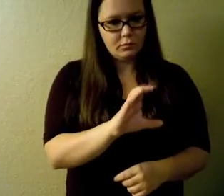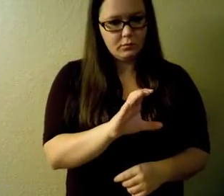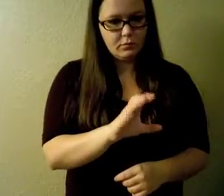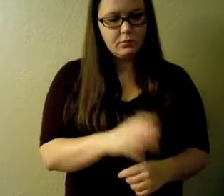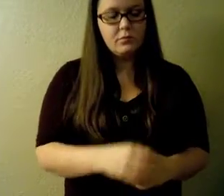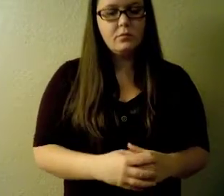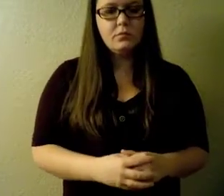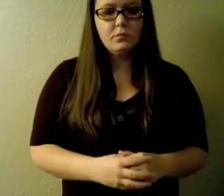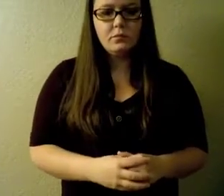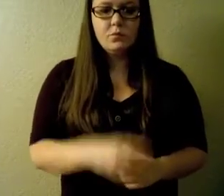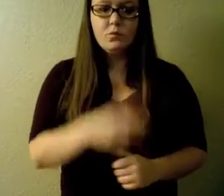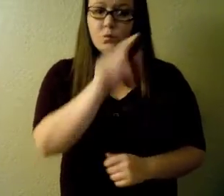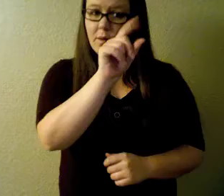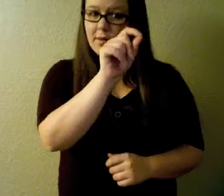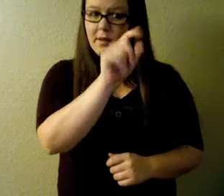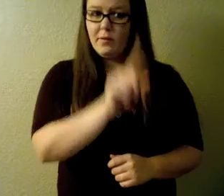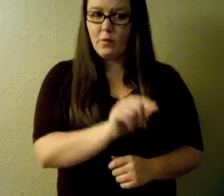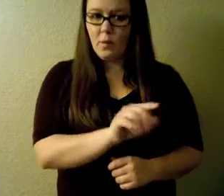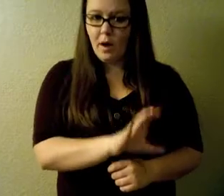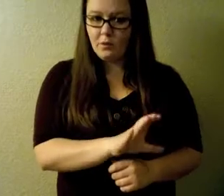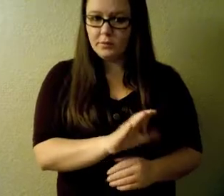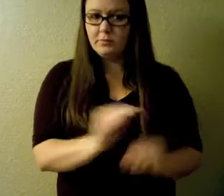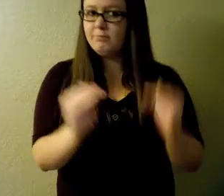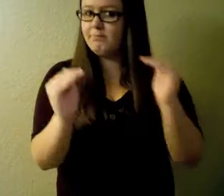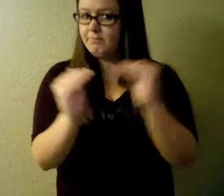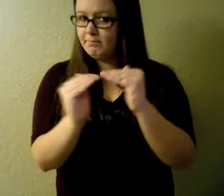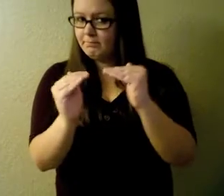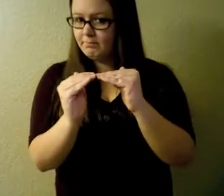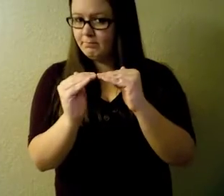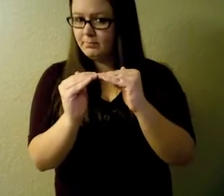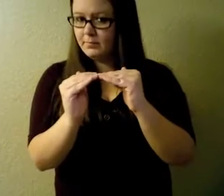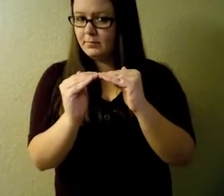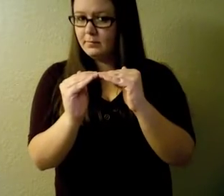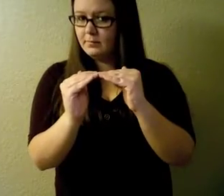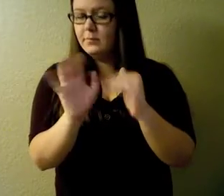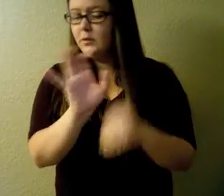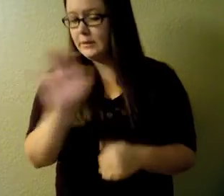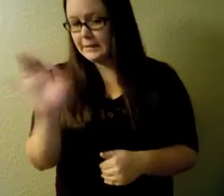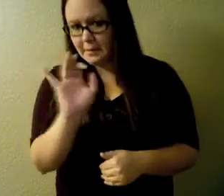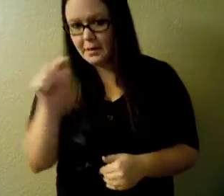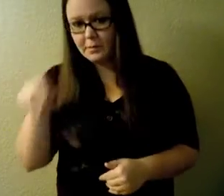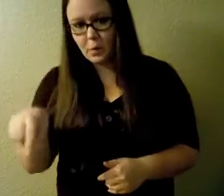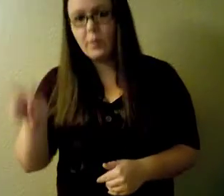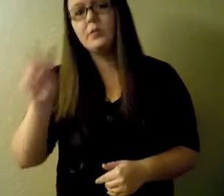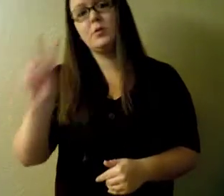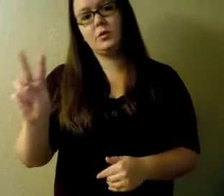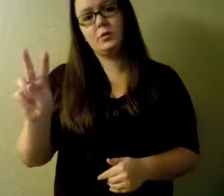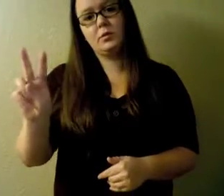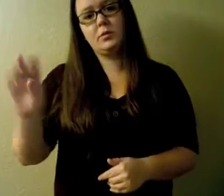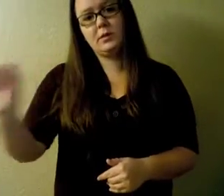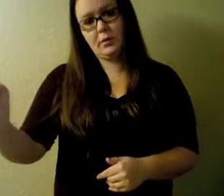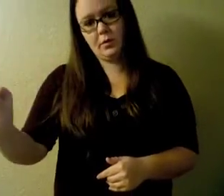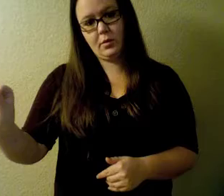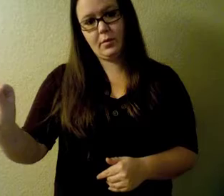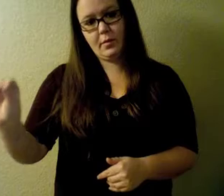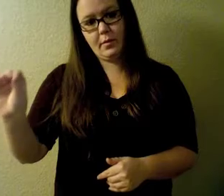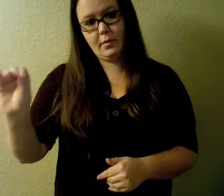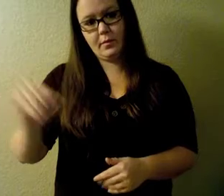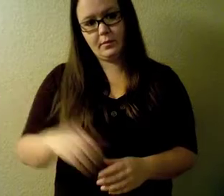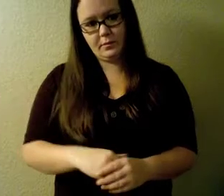20 out of 100 can be written also as 20 hundredths. There's 20 hundredths right there. And we're trying